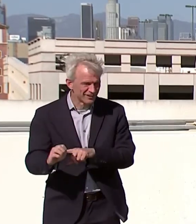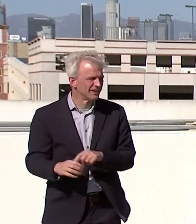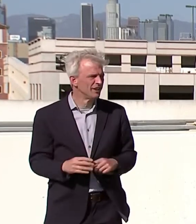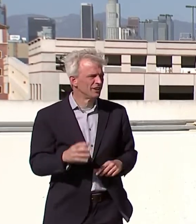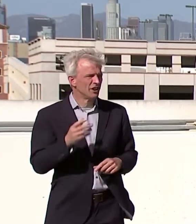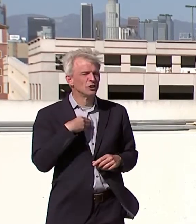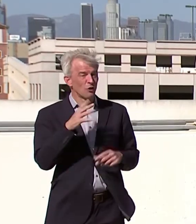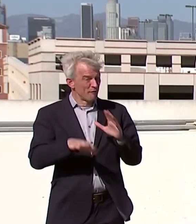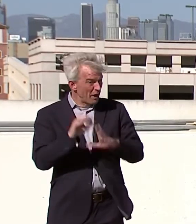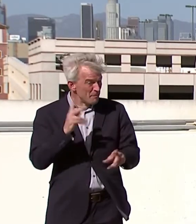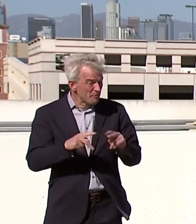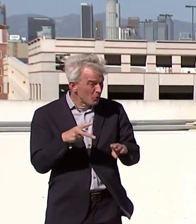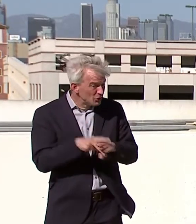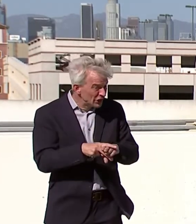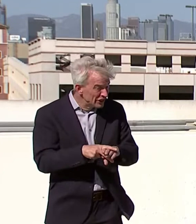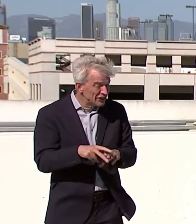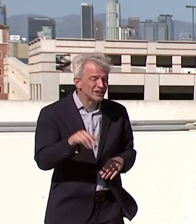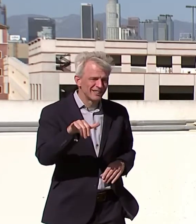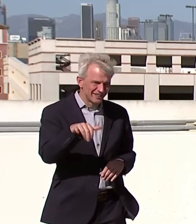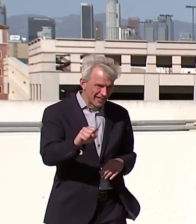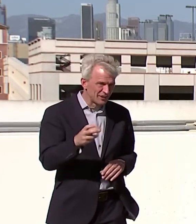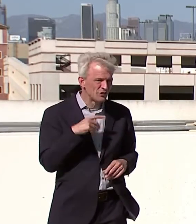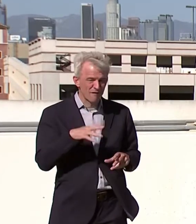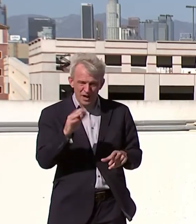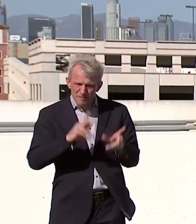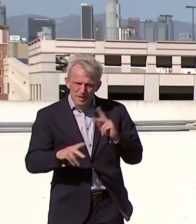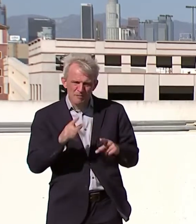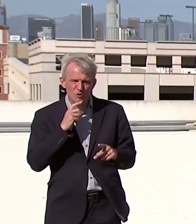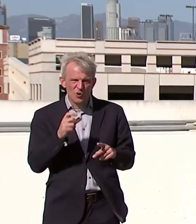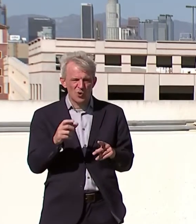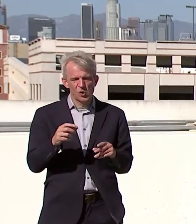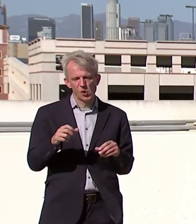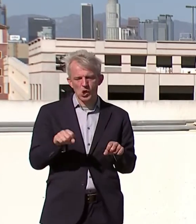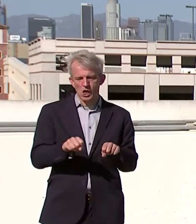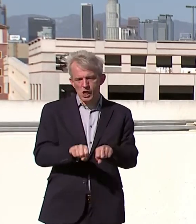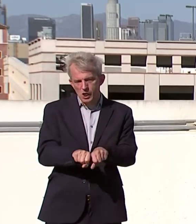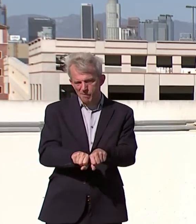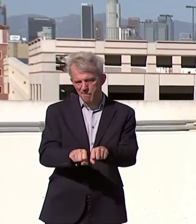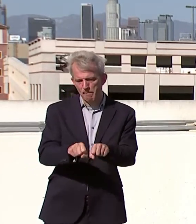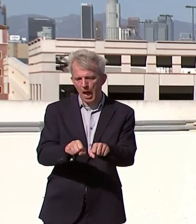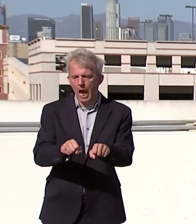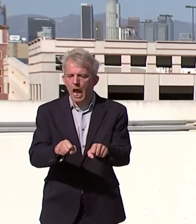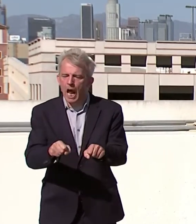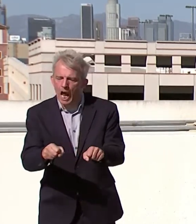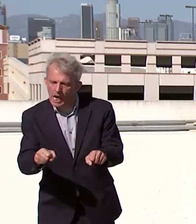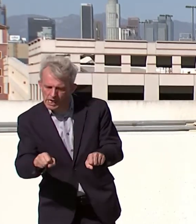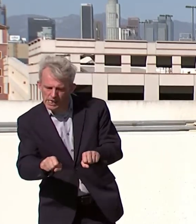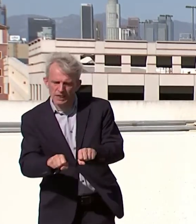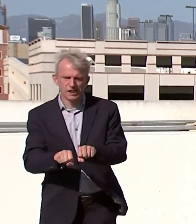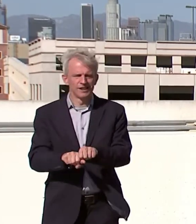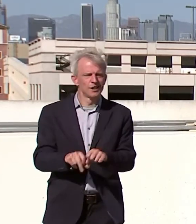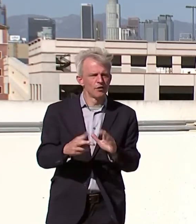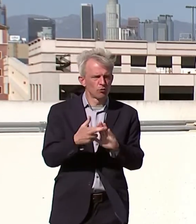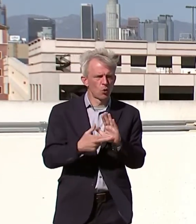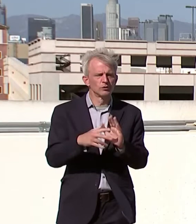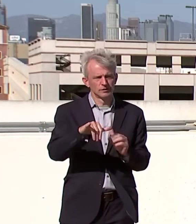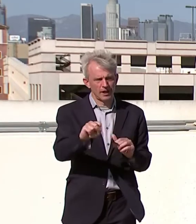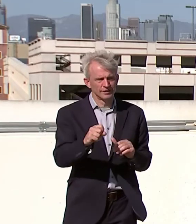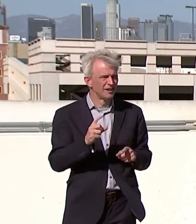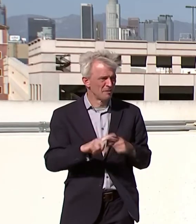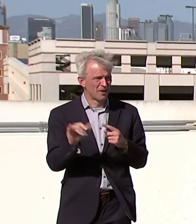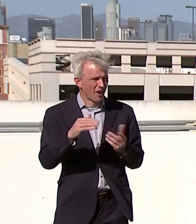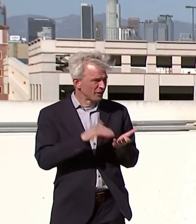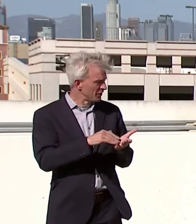cheat? Yes. Do you find people who bend the rules? Yes. But by and large, as Dr. Ferrer said, if we're batting, you know, 98-99%,